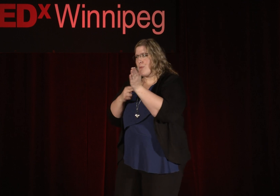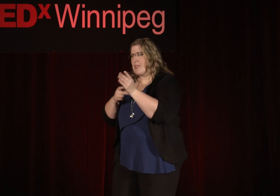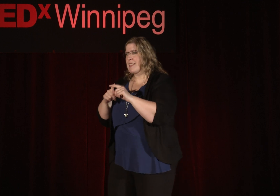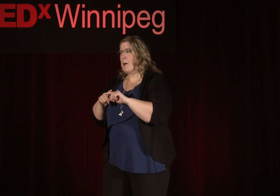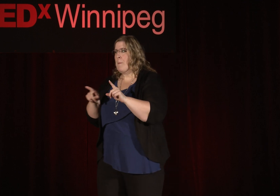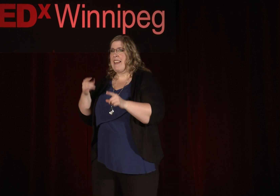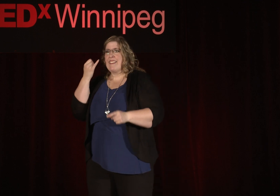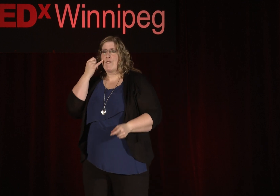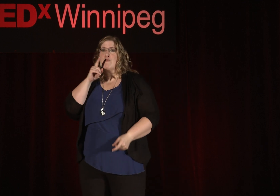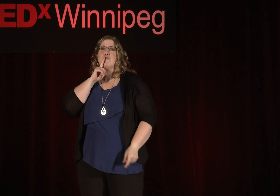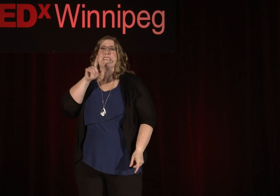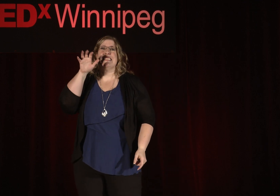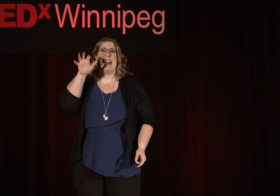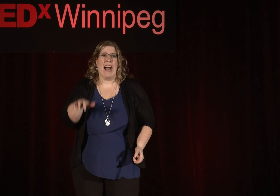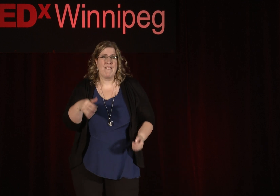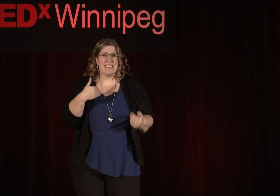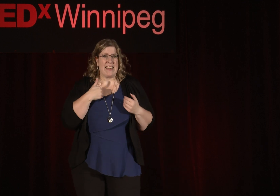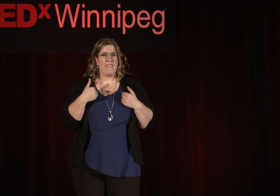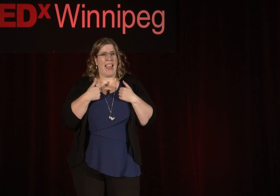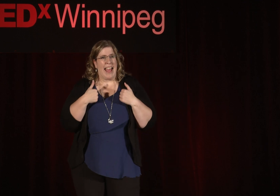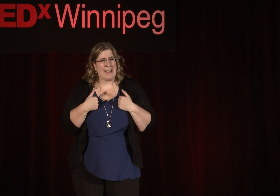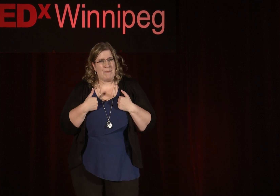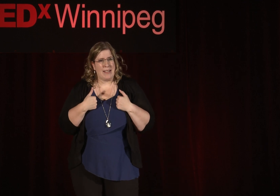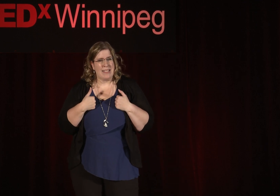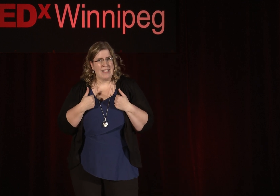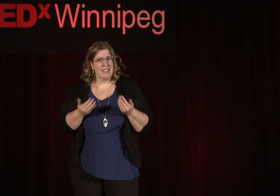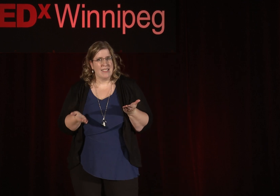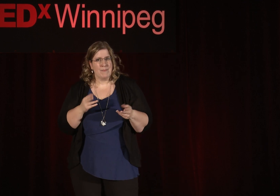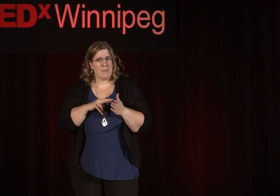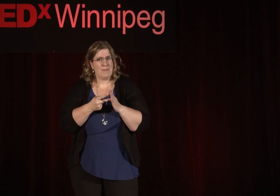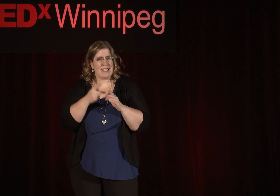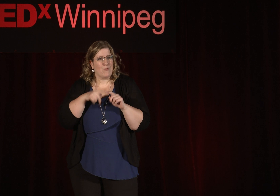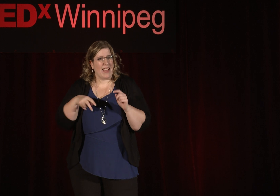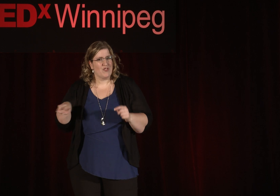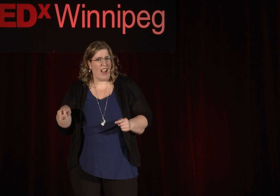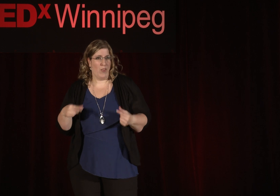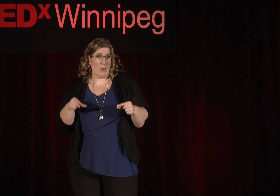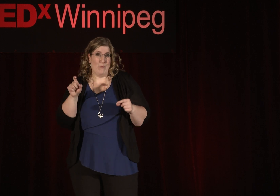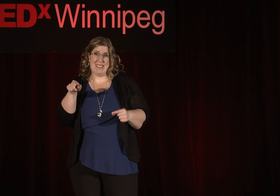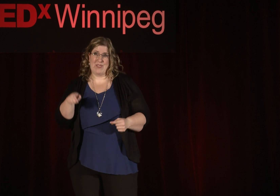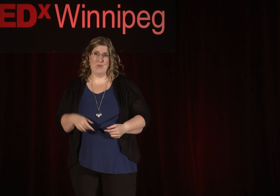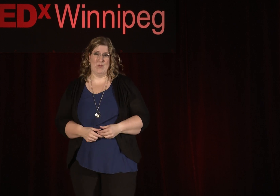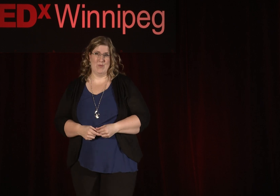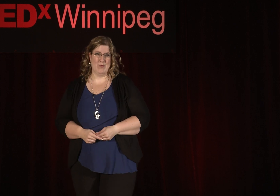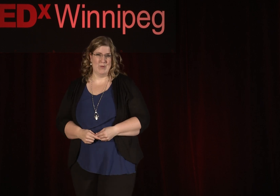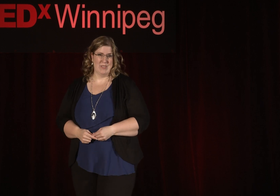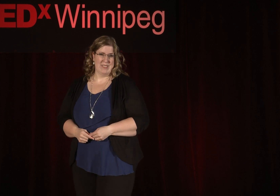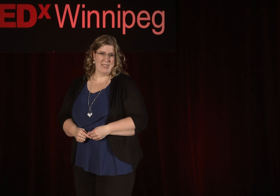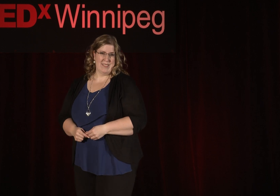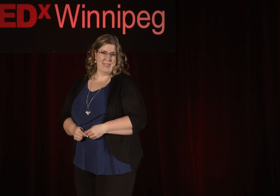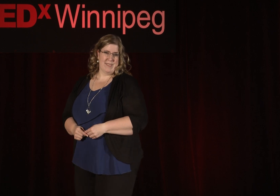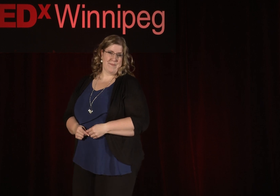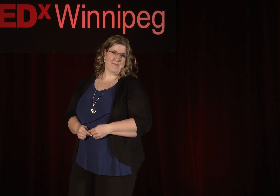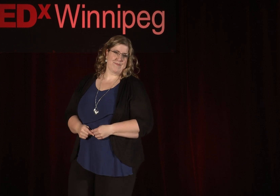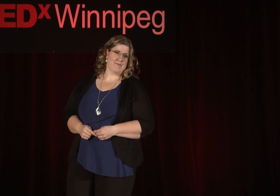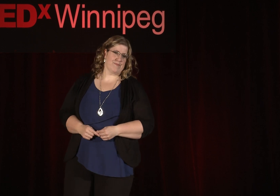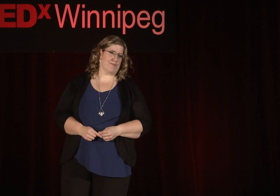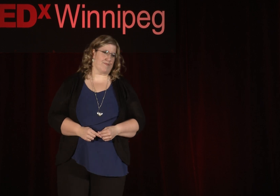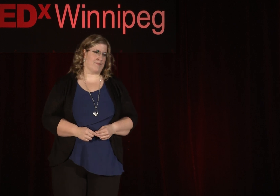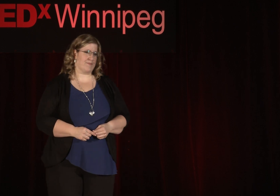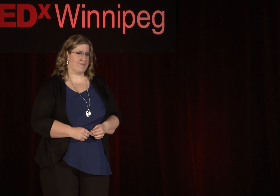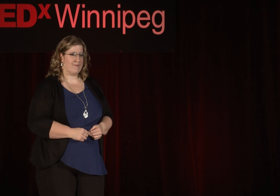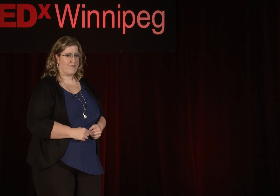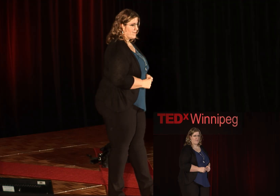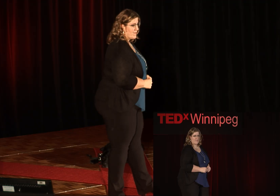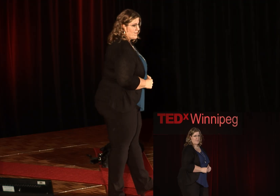who abuse those rules, but for someone who legitimately needed that animal, this might mean now they can't travel, or they can't access that service when they need